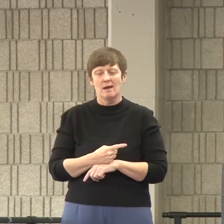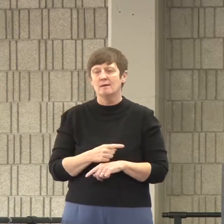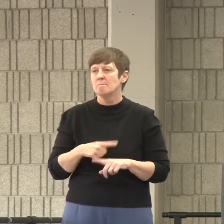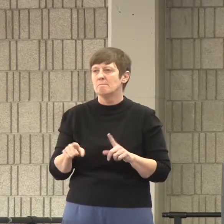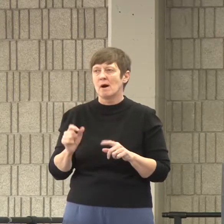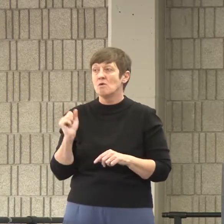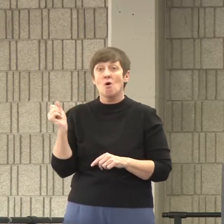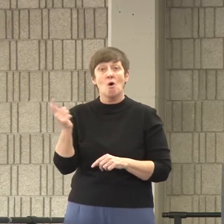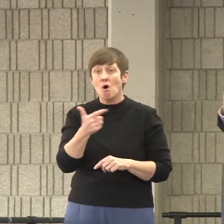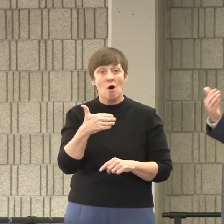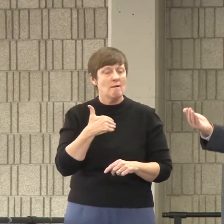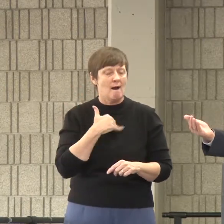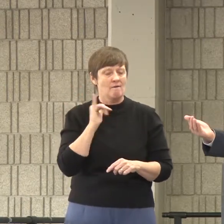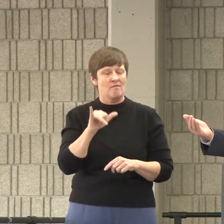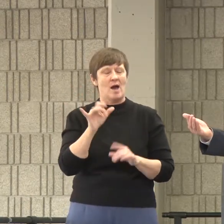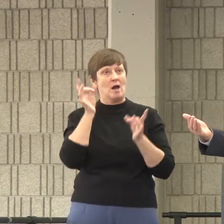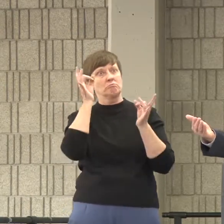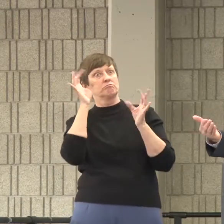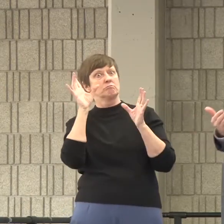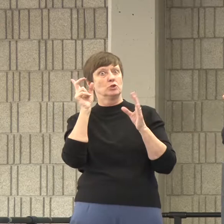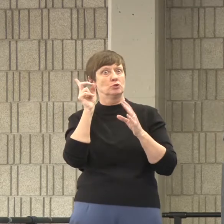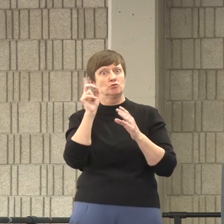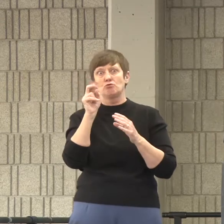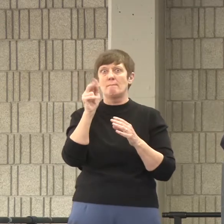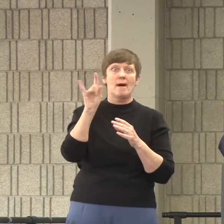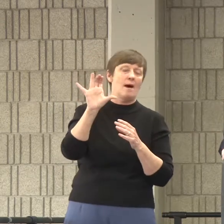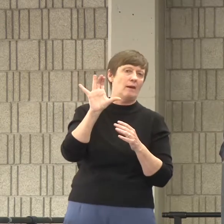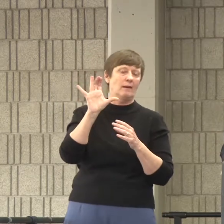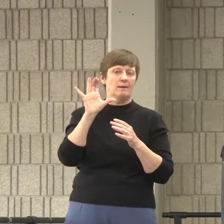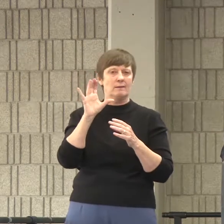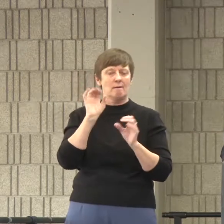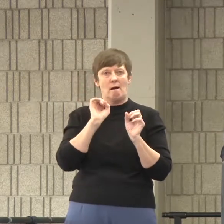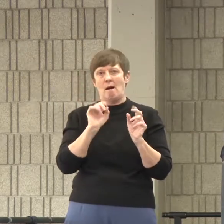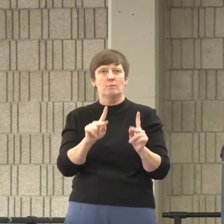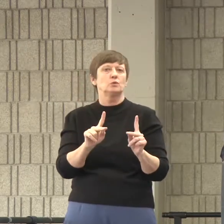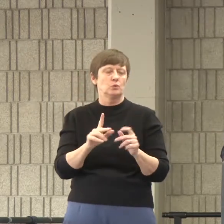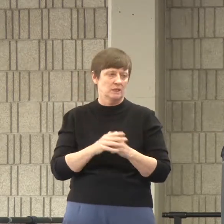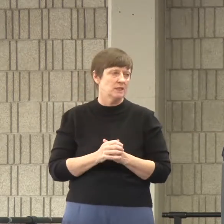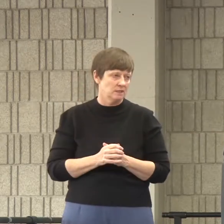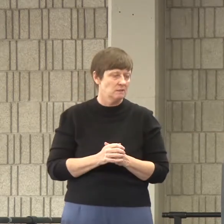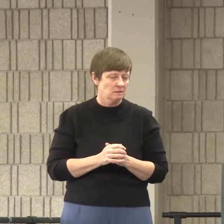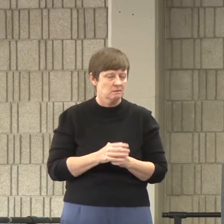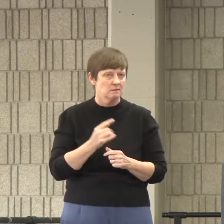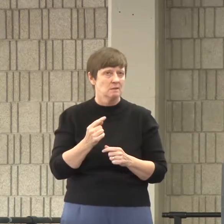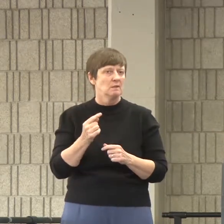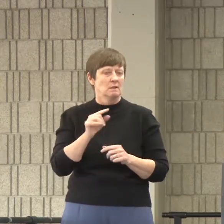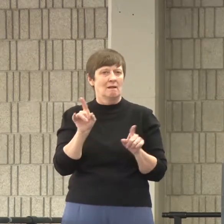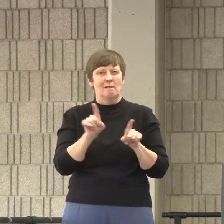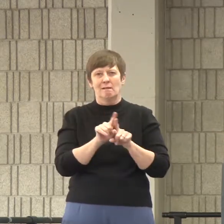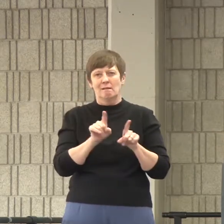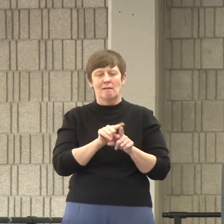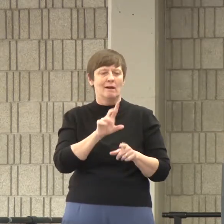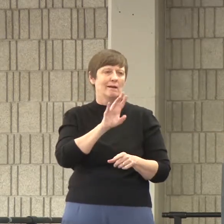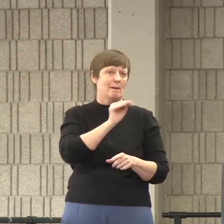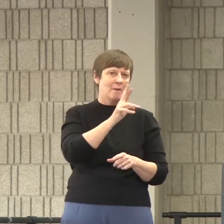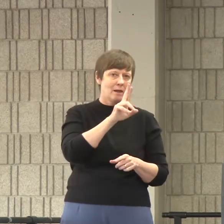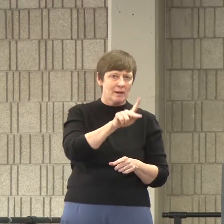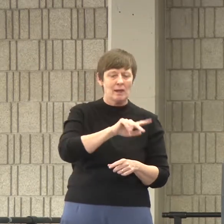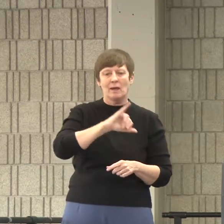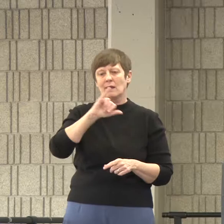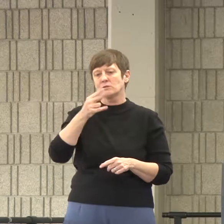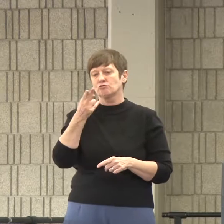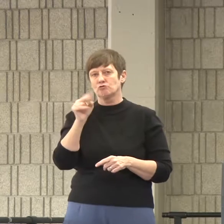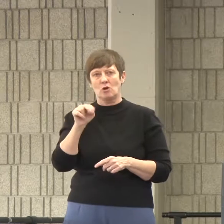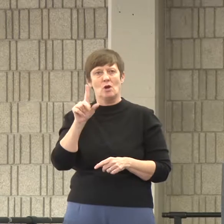dramatic opportunities and courage of going back into time the way Dr. King and people like John Lewis did years